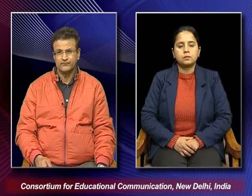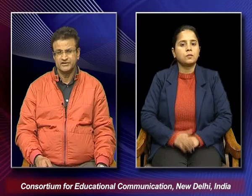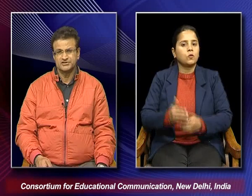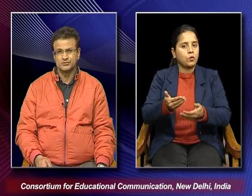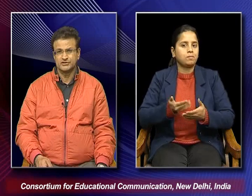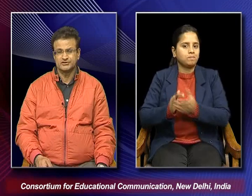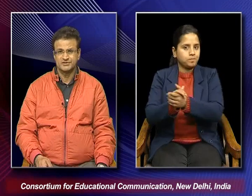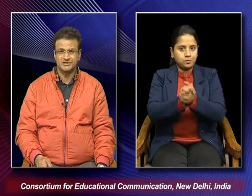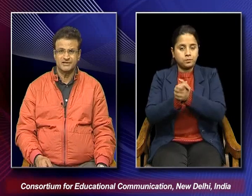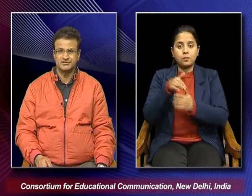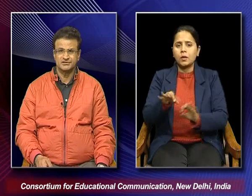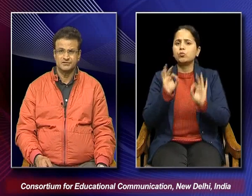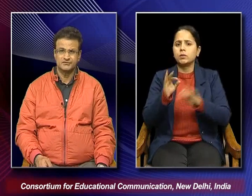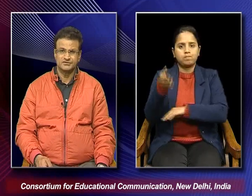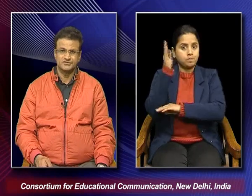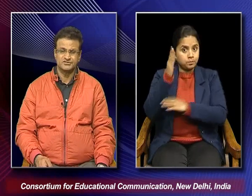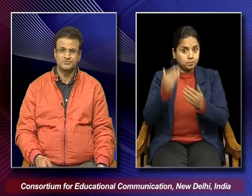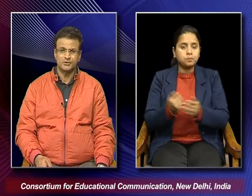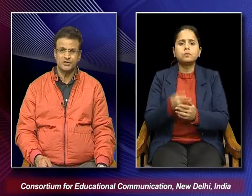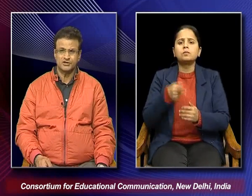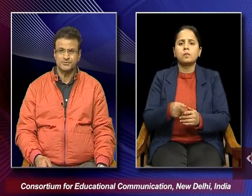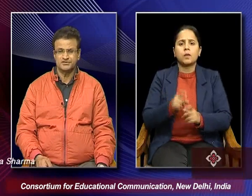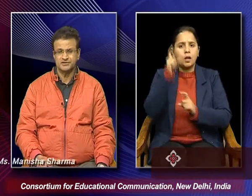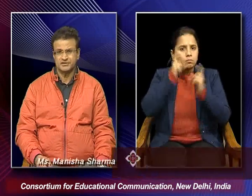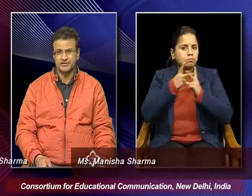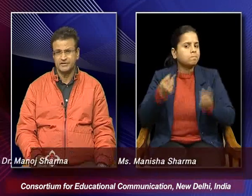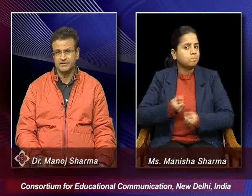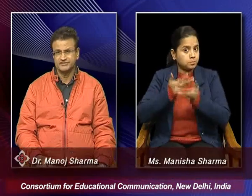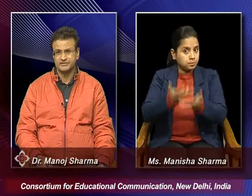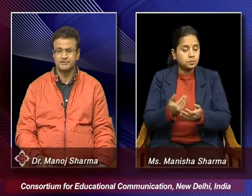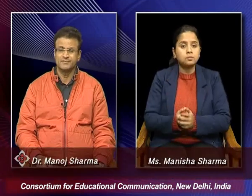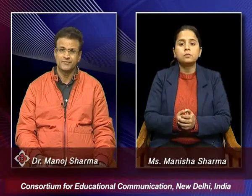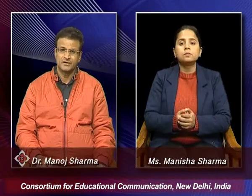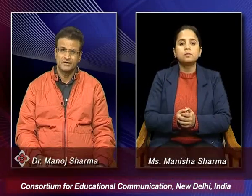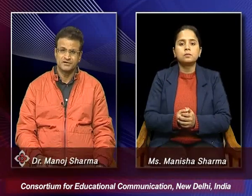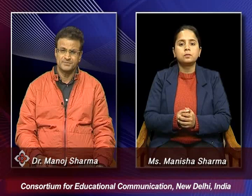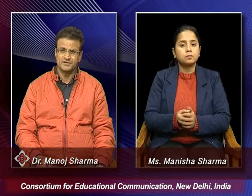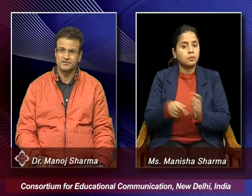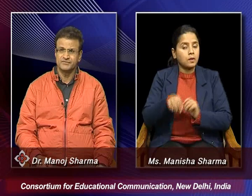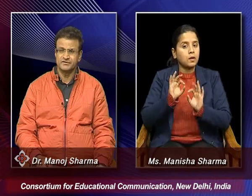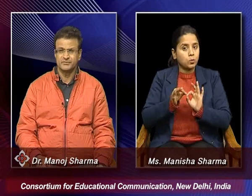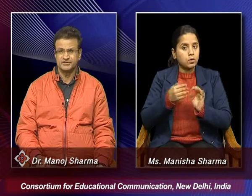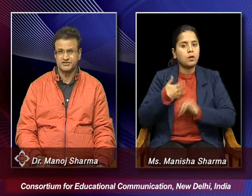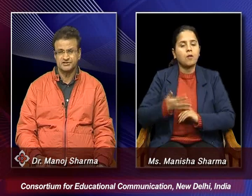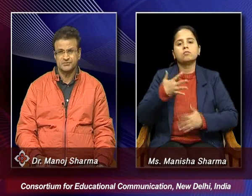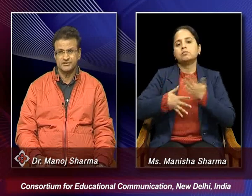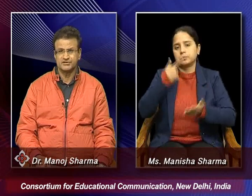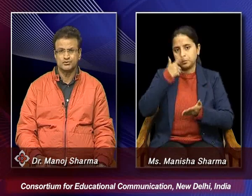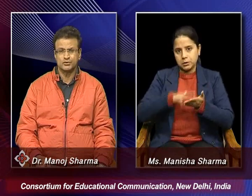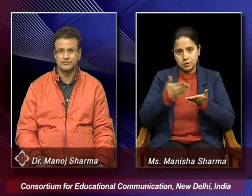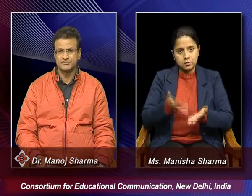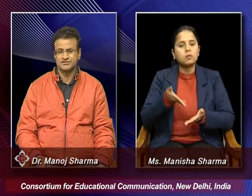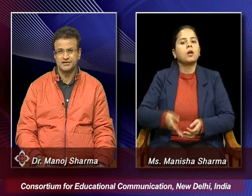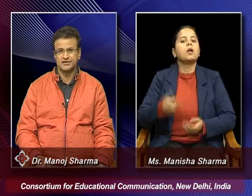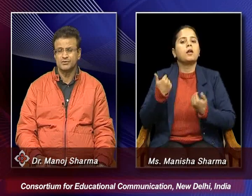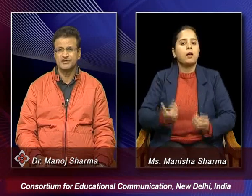Welcome friends to the special lecture which is the symbolic expression, and as an interpreter we have Manisha Sharma in the studio